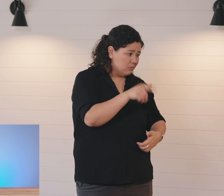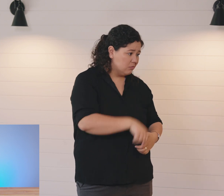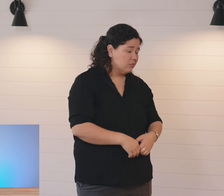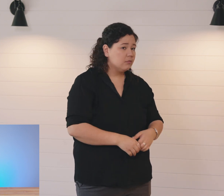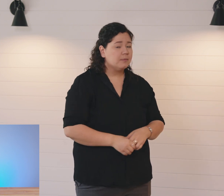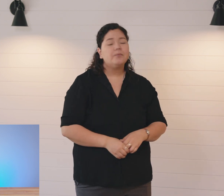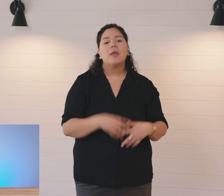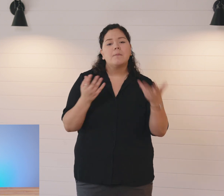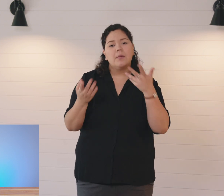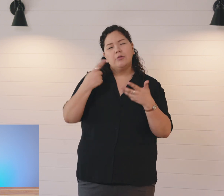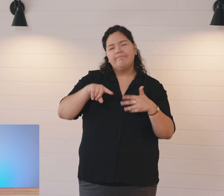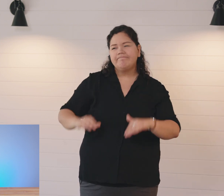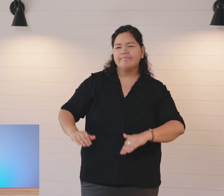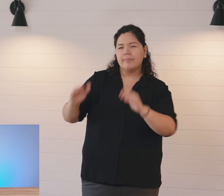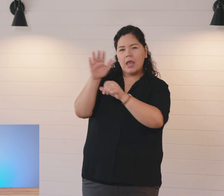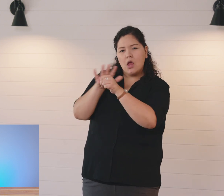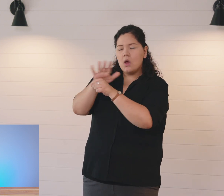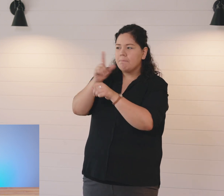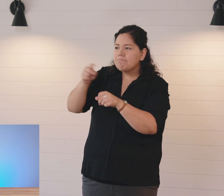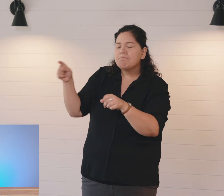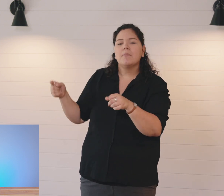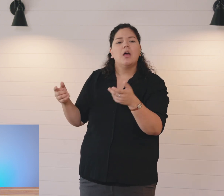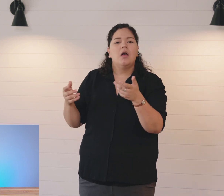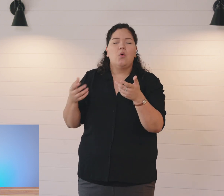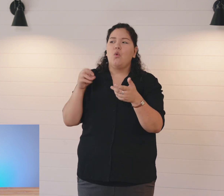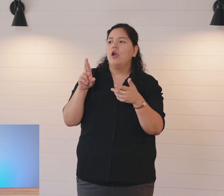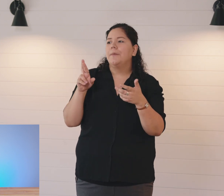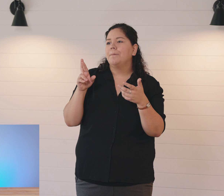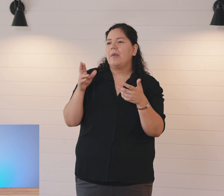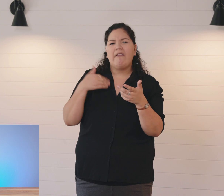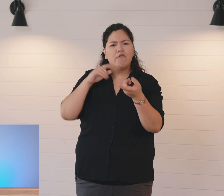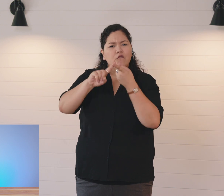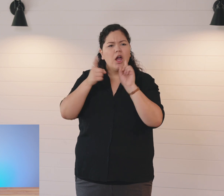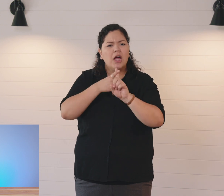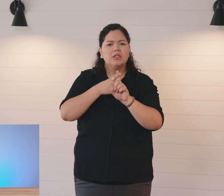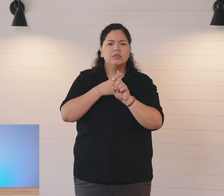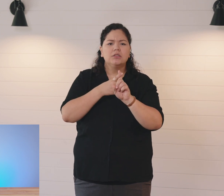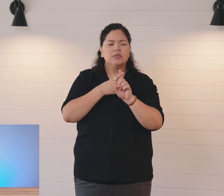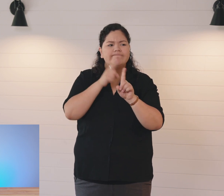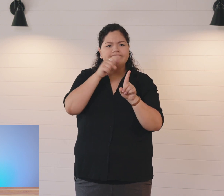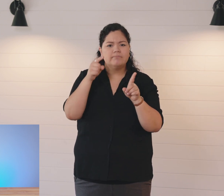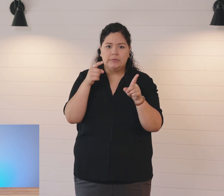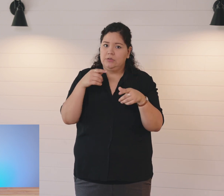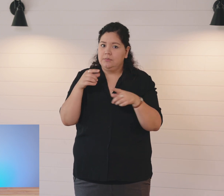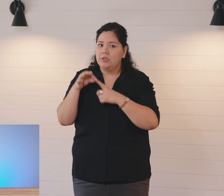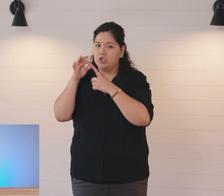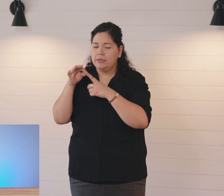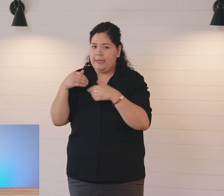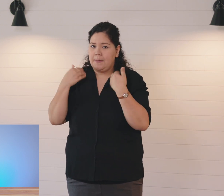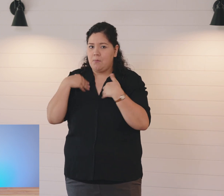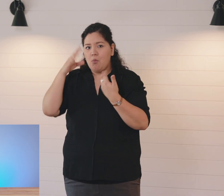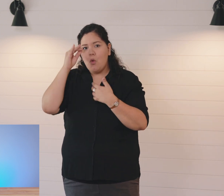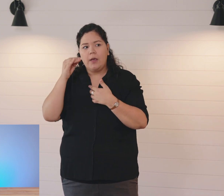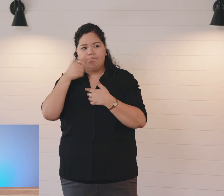grew up in a neighborhood that or a friend where you had friends, especially if you were a little boy, you had friends